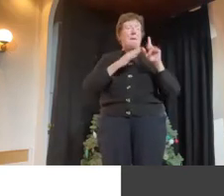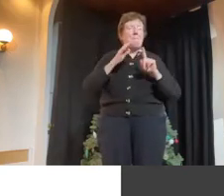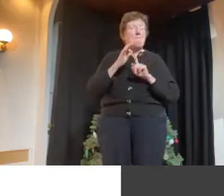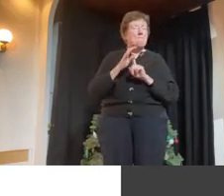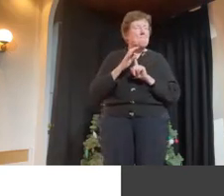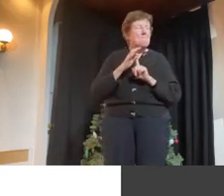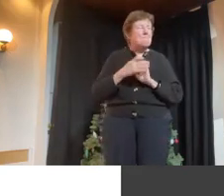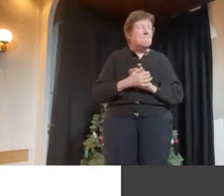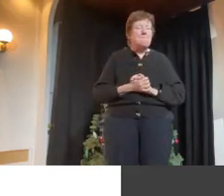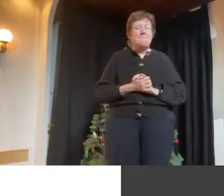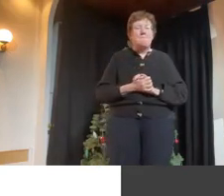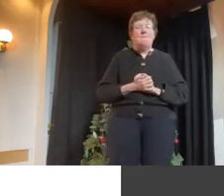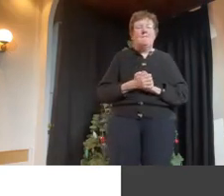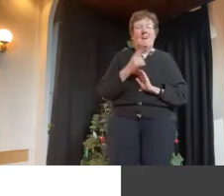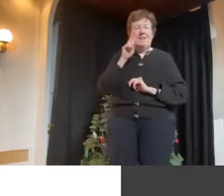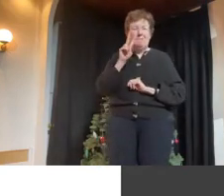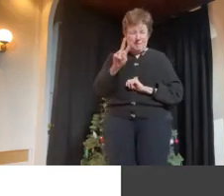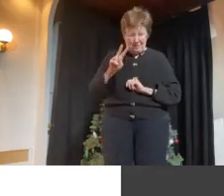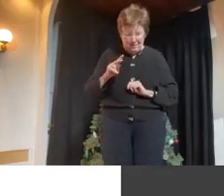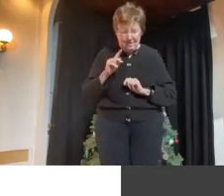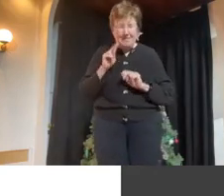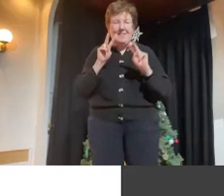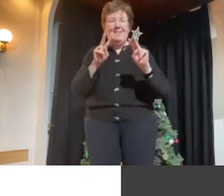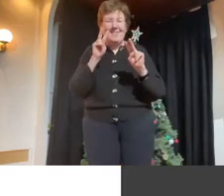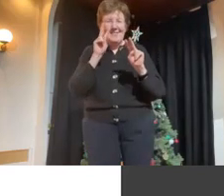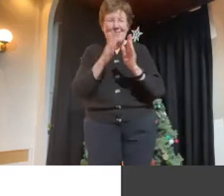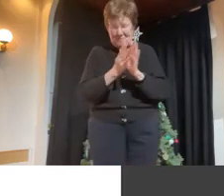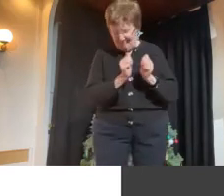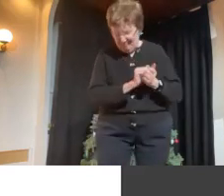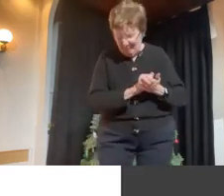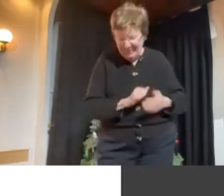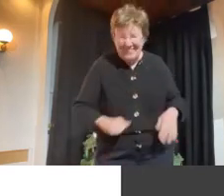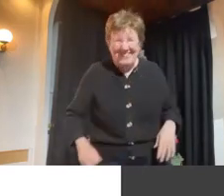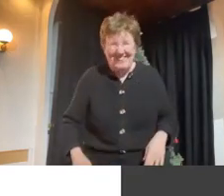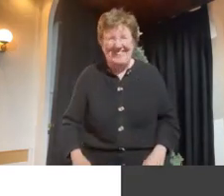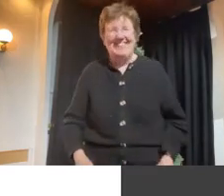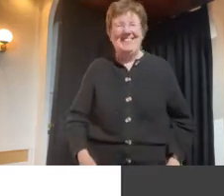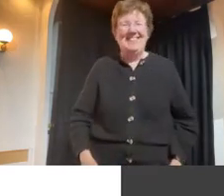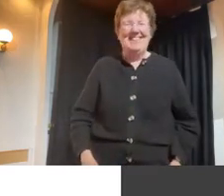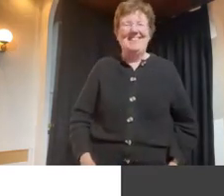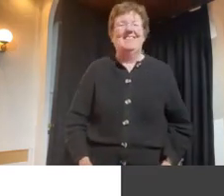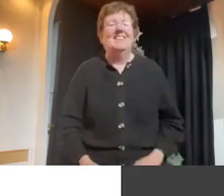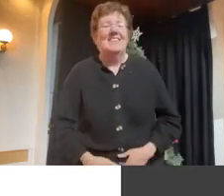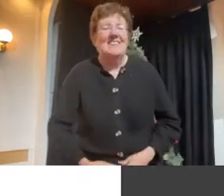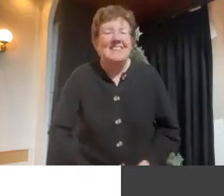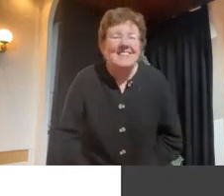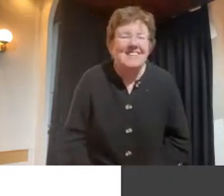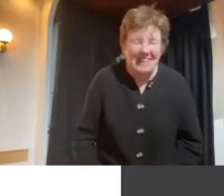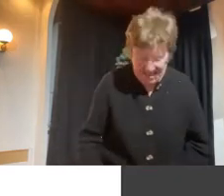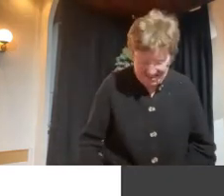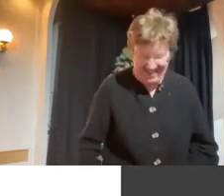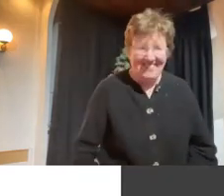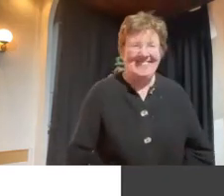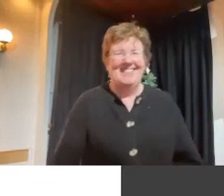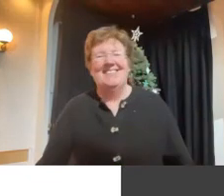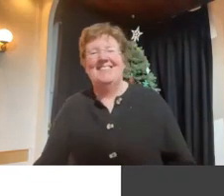And so we created this. The image you can see on screen is our theme map, and I'll have to stand a bit closer just to see it at the start.